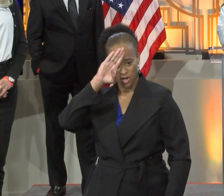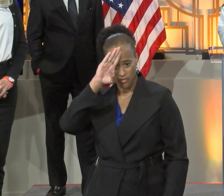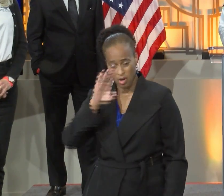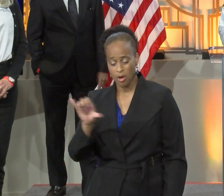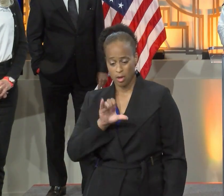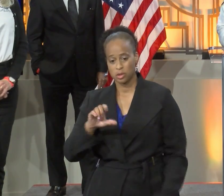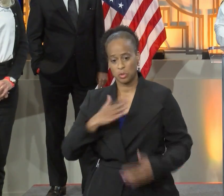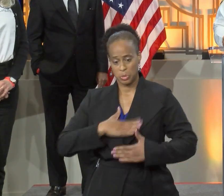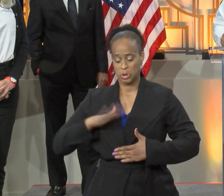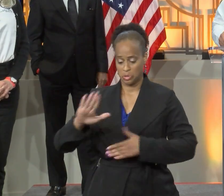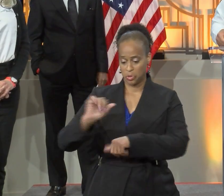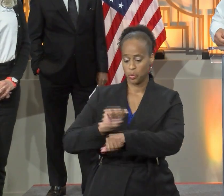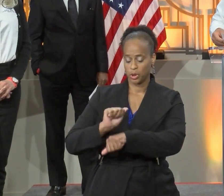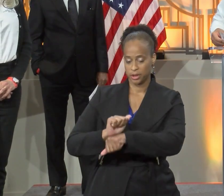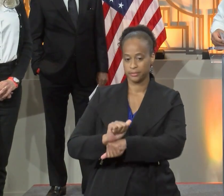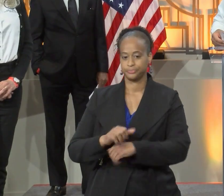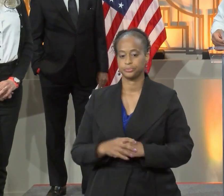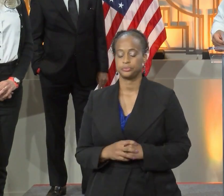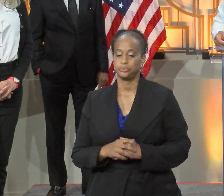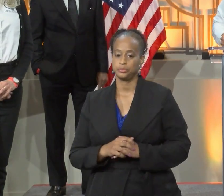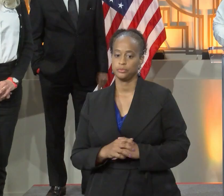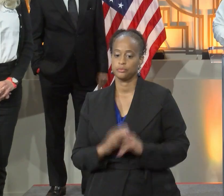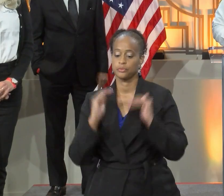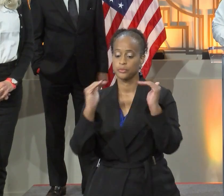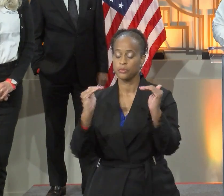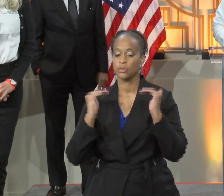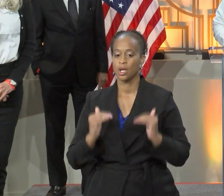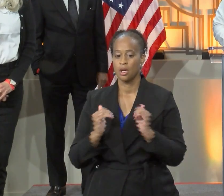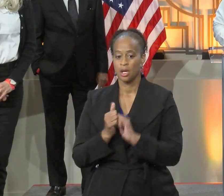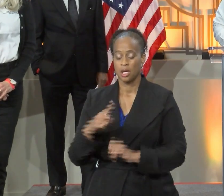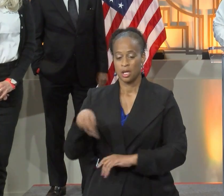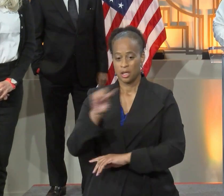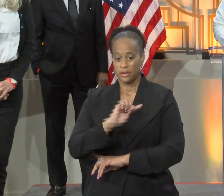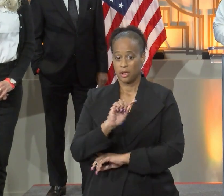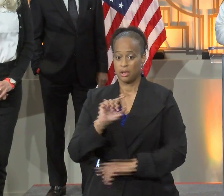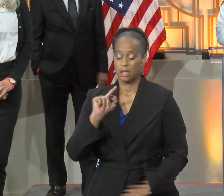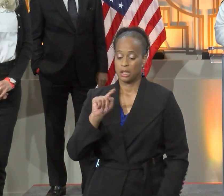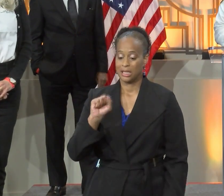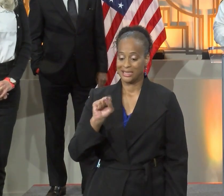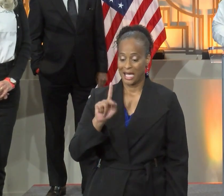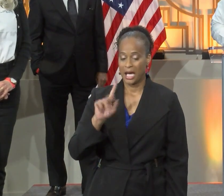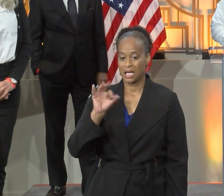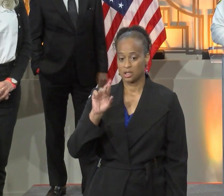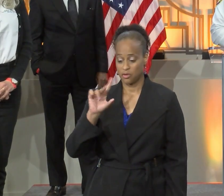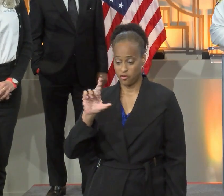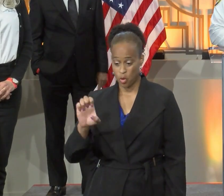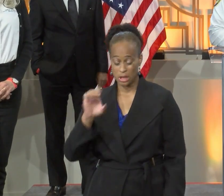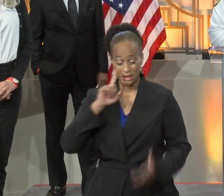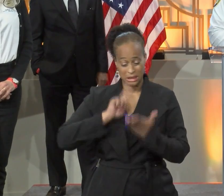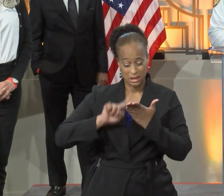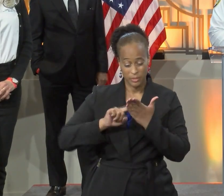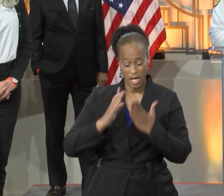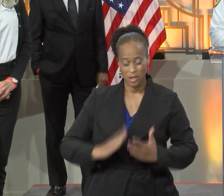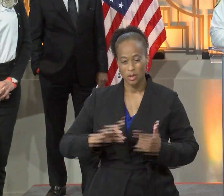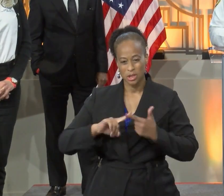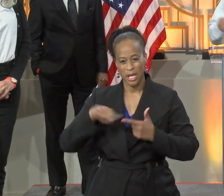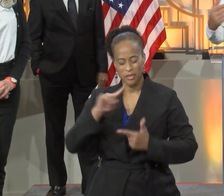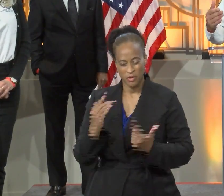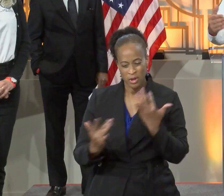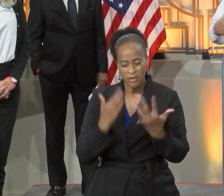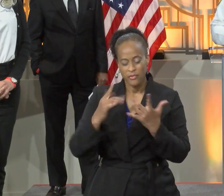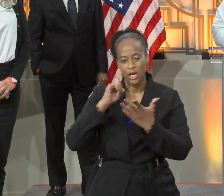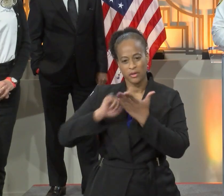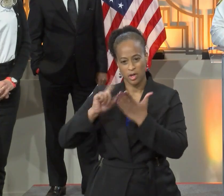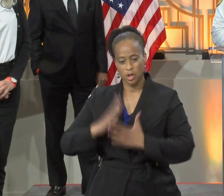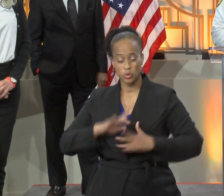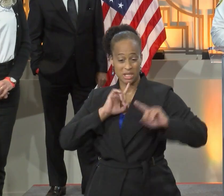the effort. In regards to the occupancy task force, Our inspectors and our arson investigators are still